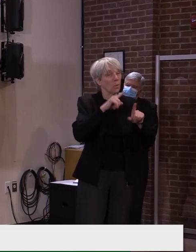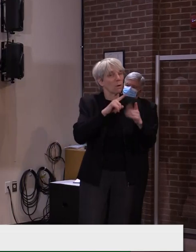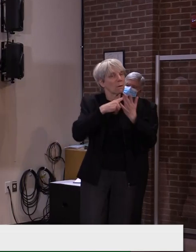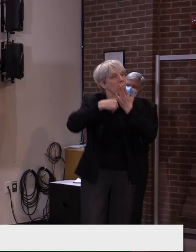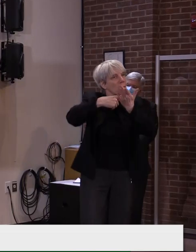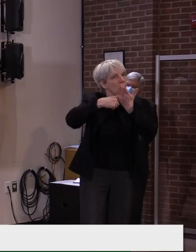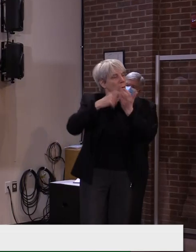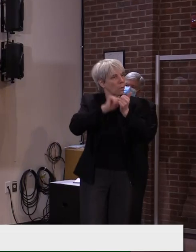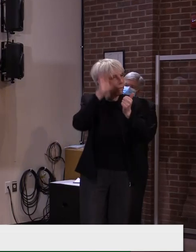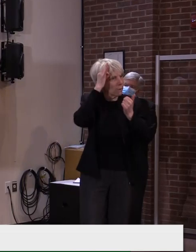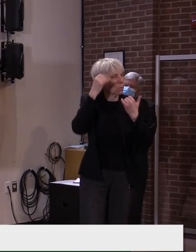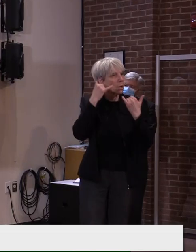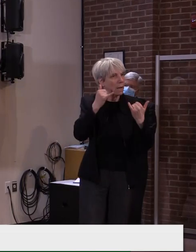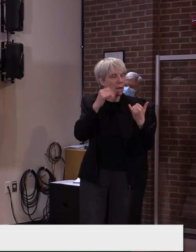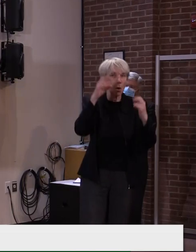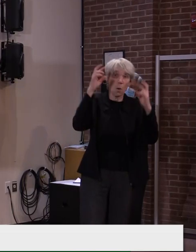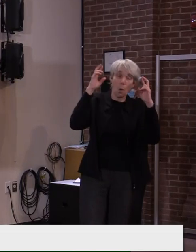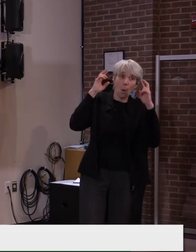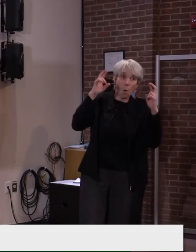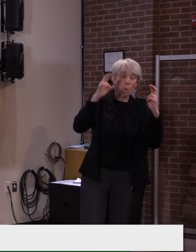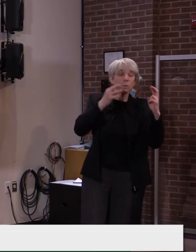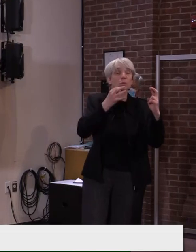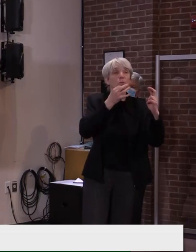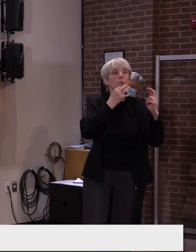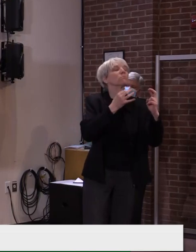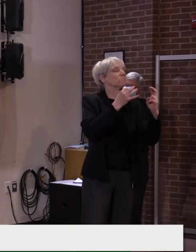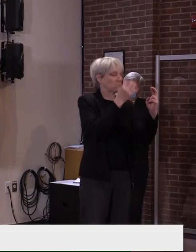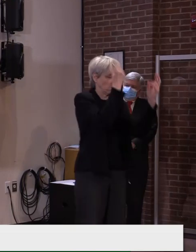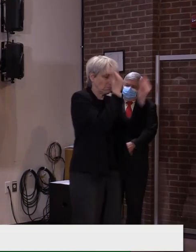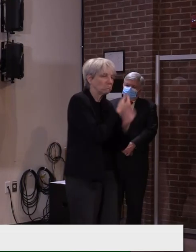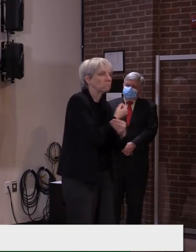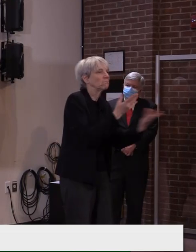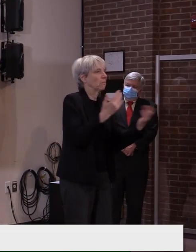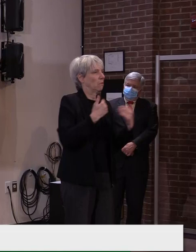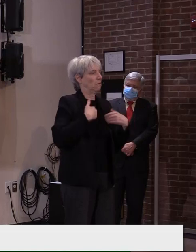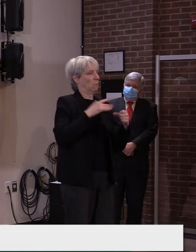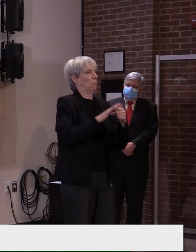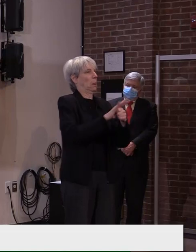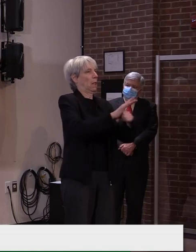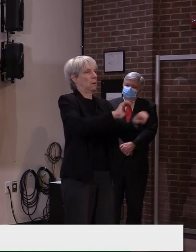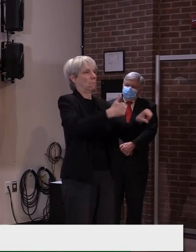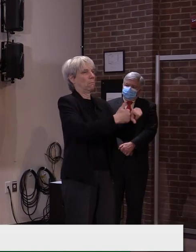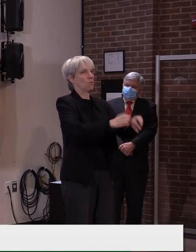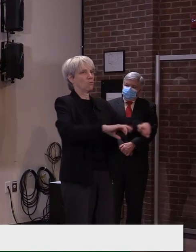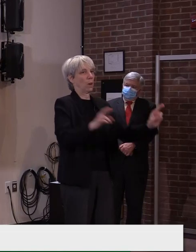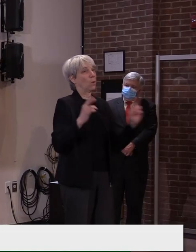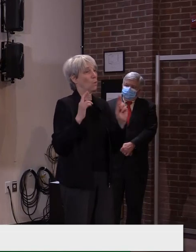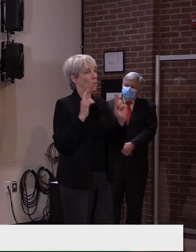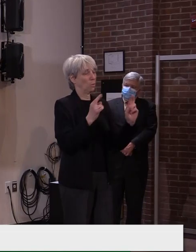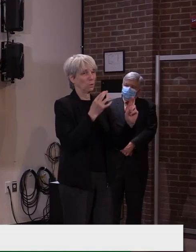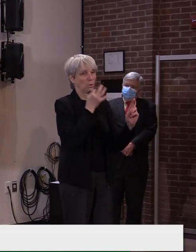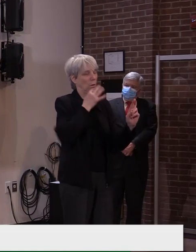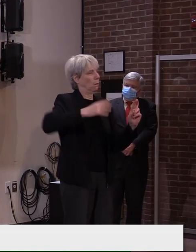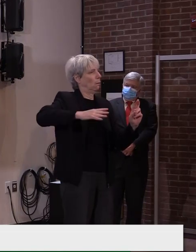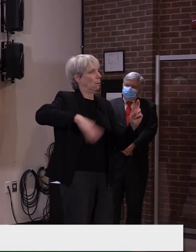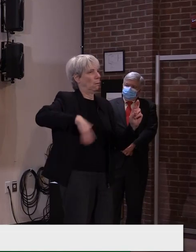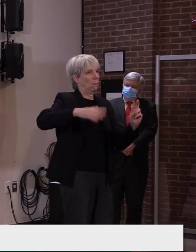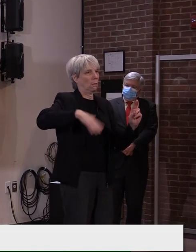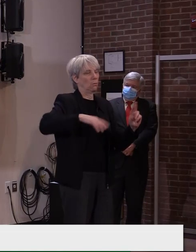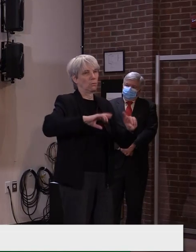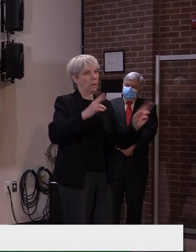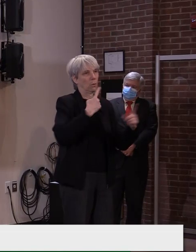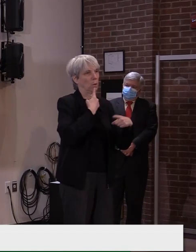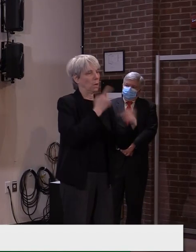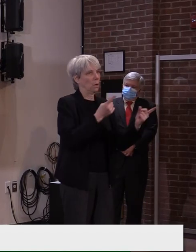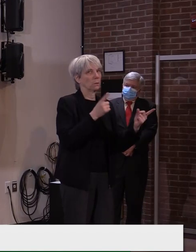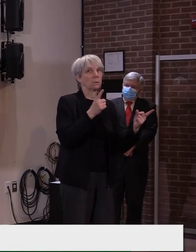We hope to be able to announce a plan where we might have more at our disposal, but just not ready to talk about